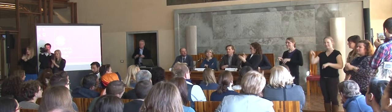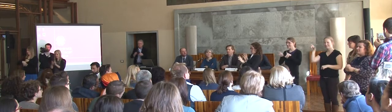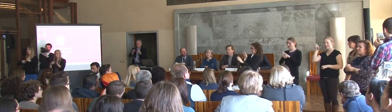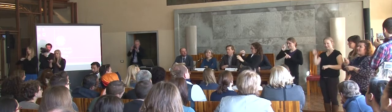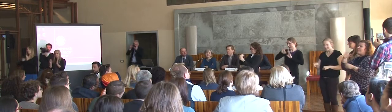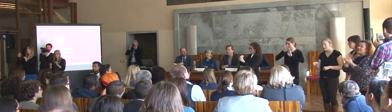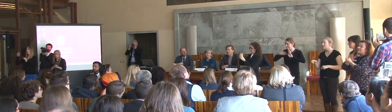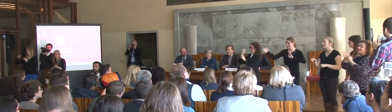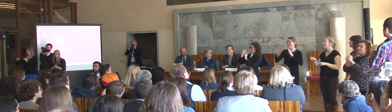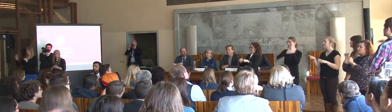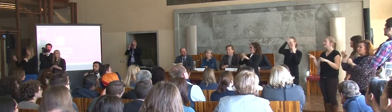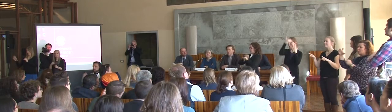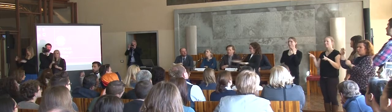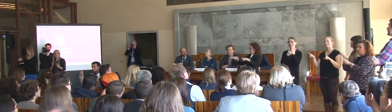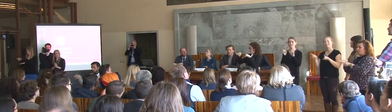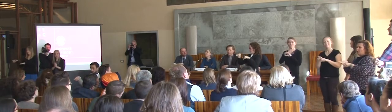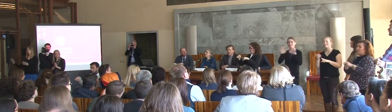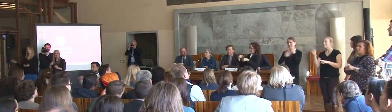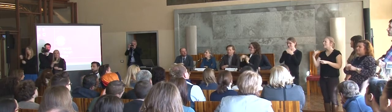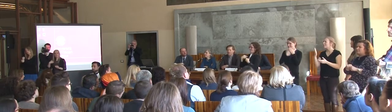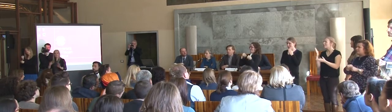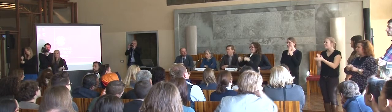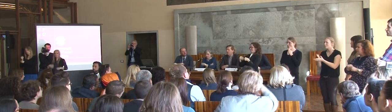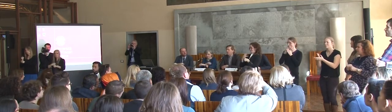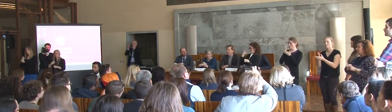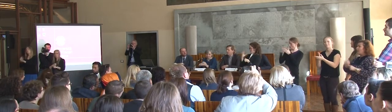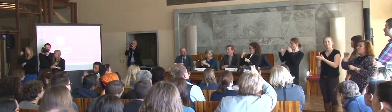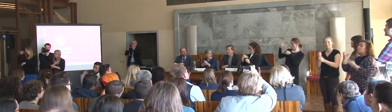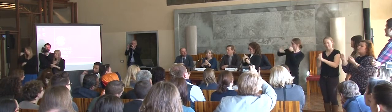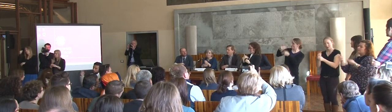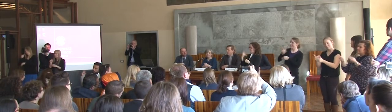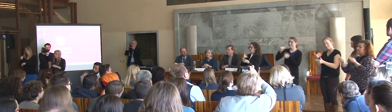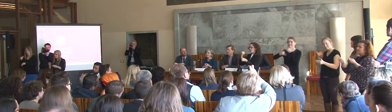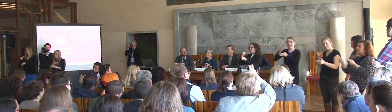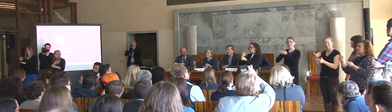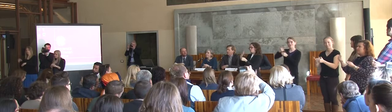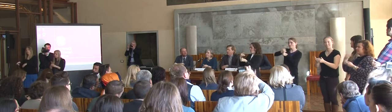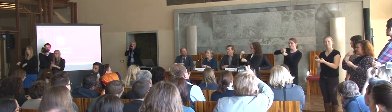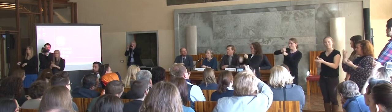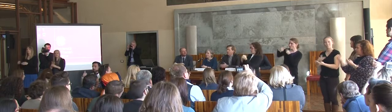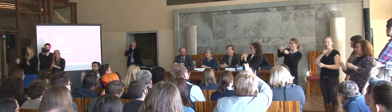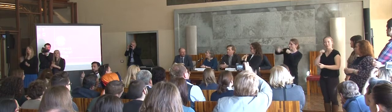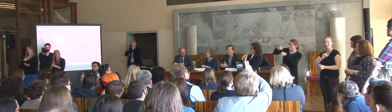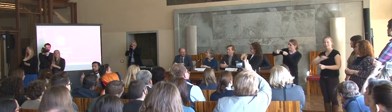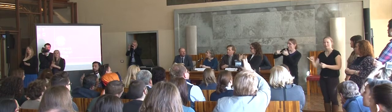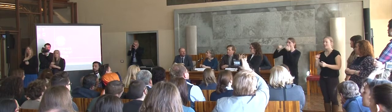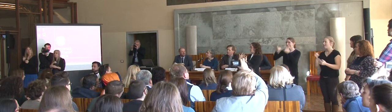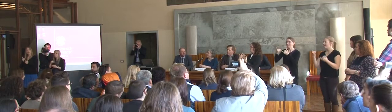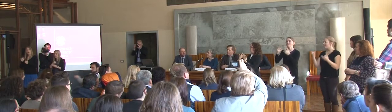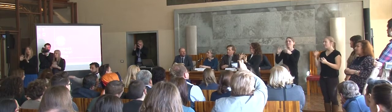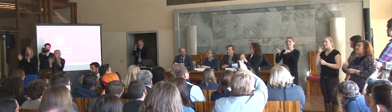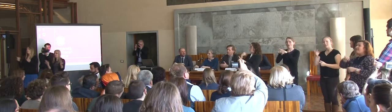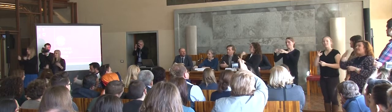spreadsign.com. We've been working for some years now, and it's good to have an extension of